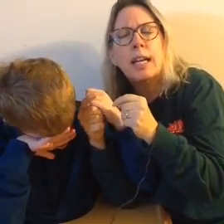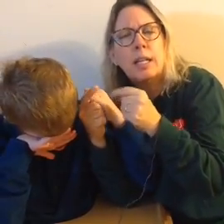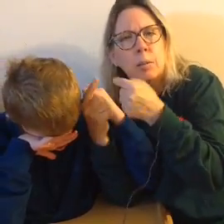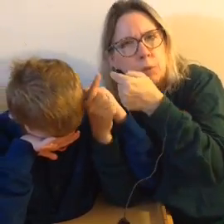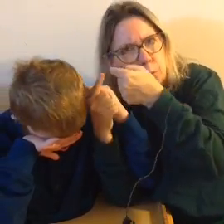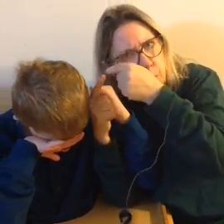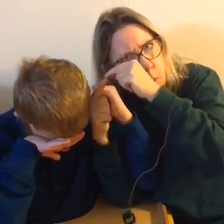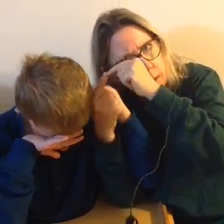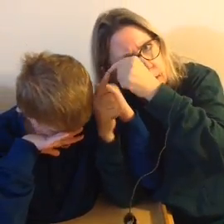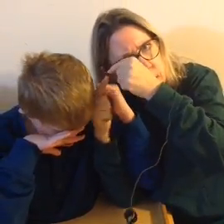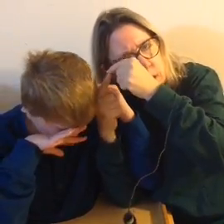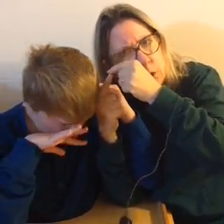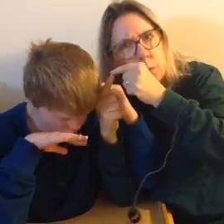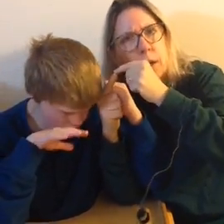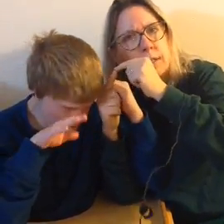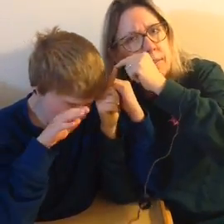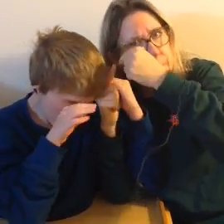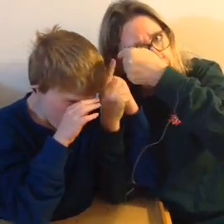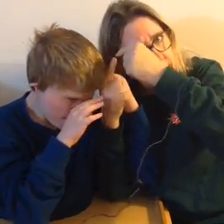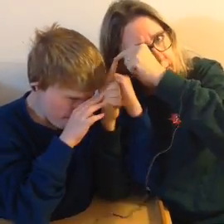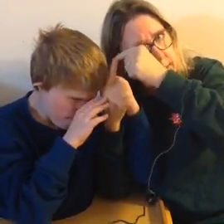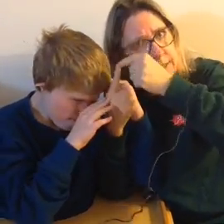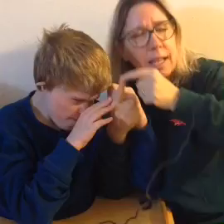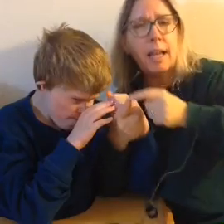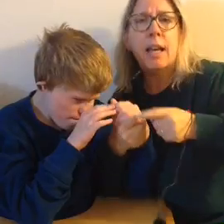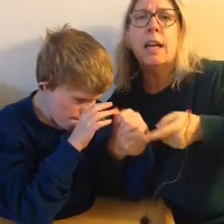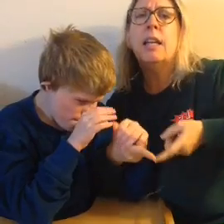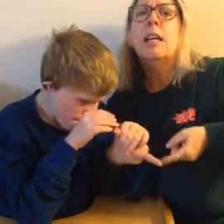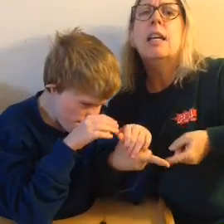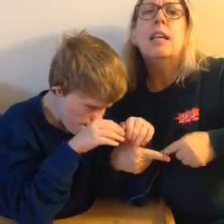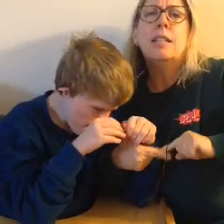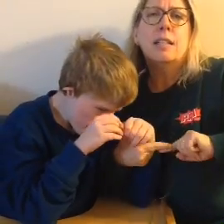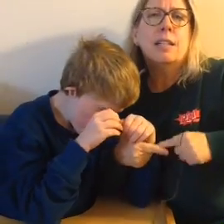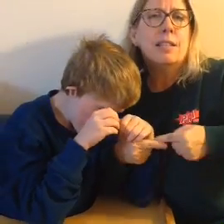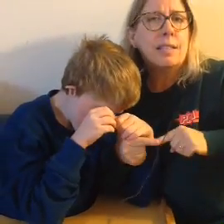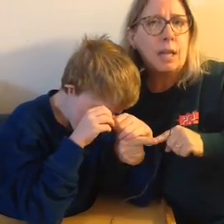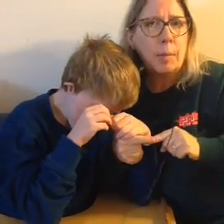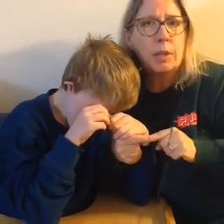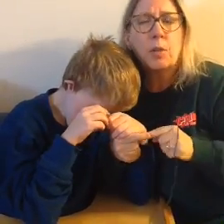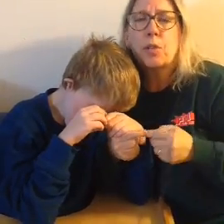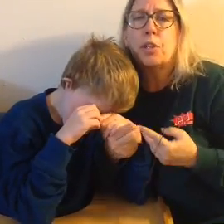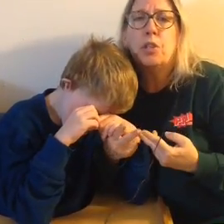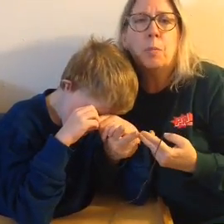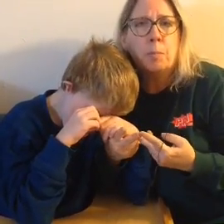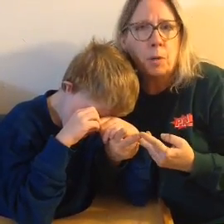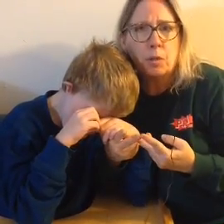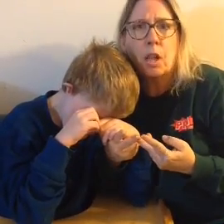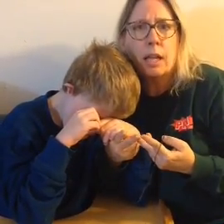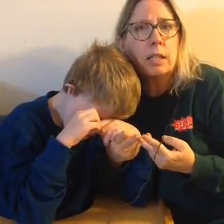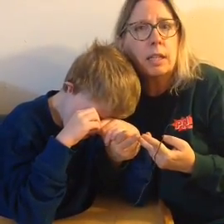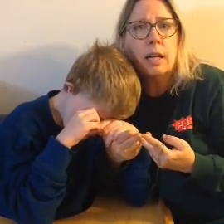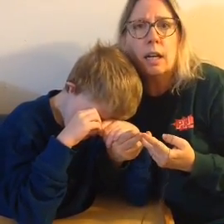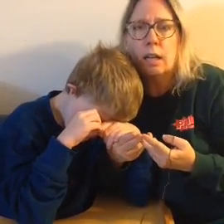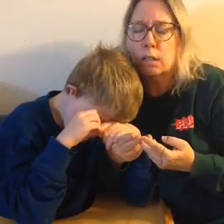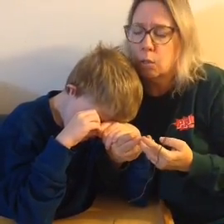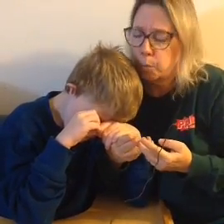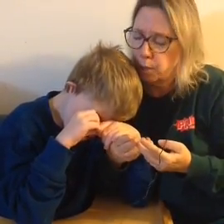him to point to where he's having the pain. Is it in his head? Is it in his stomach? Those are the two most likely culprits.